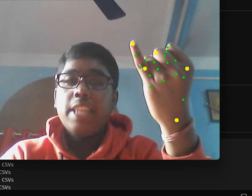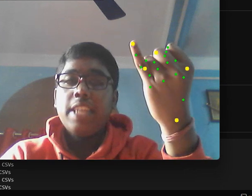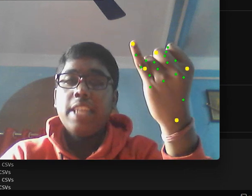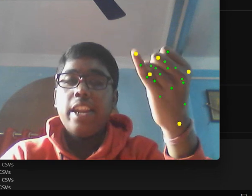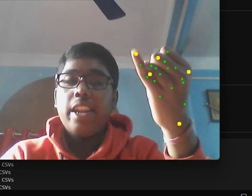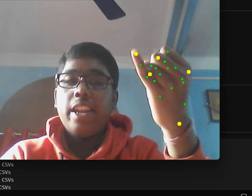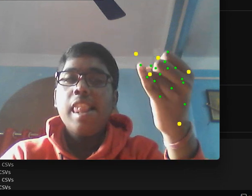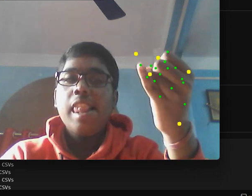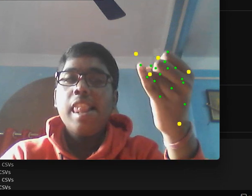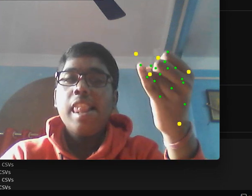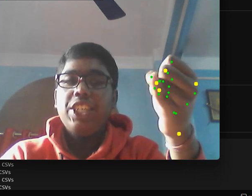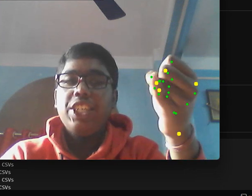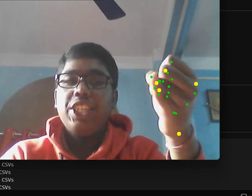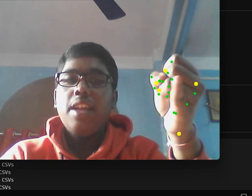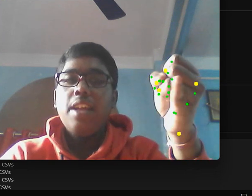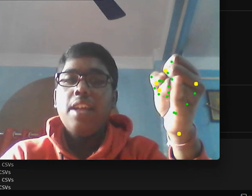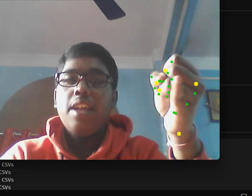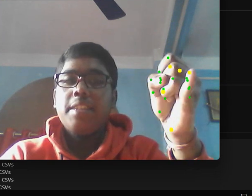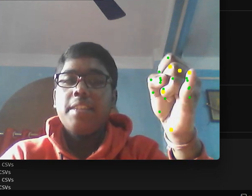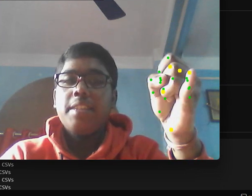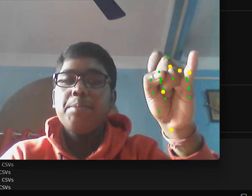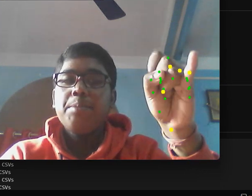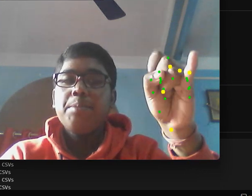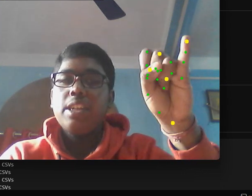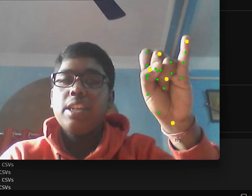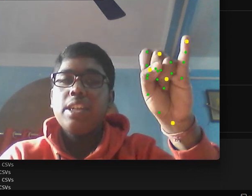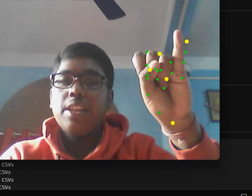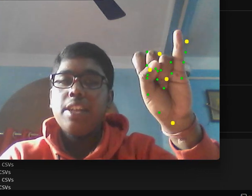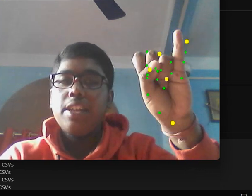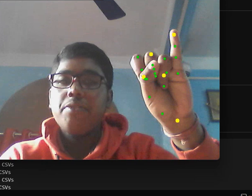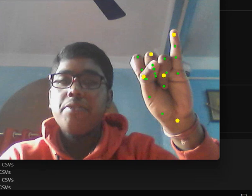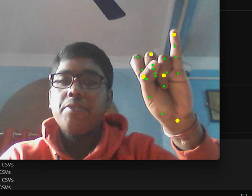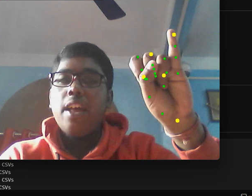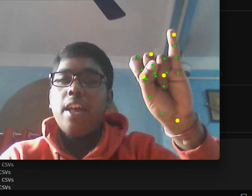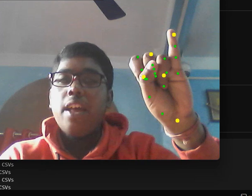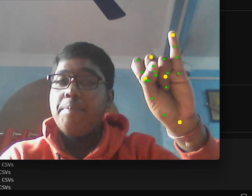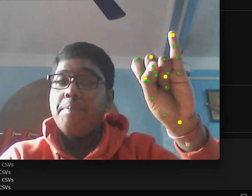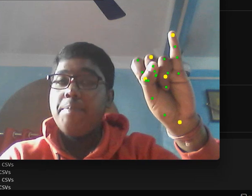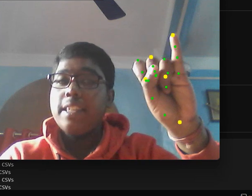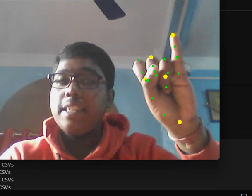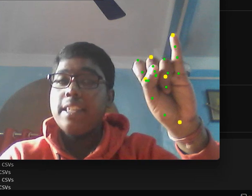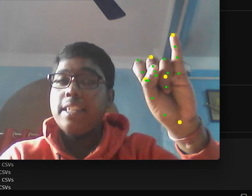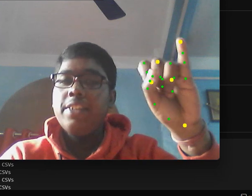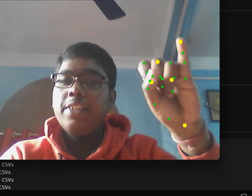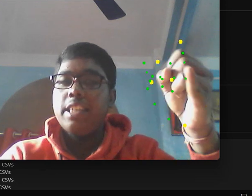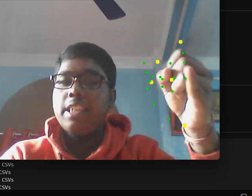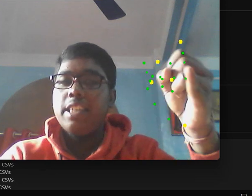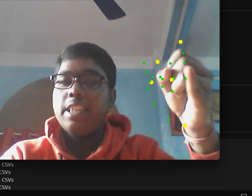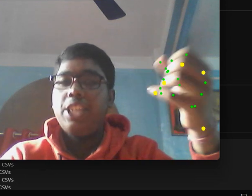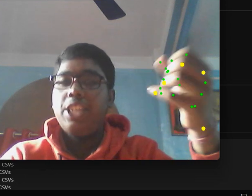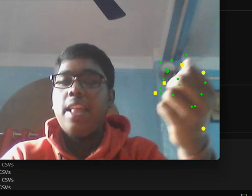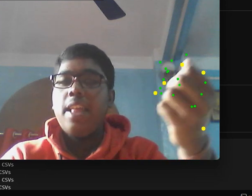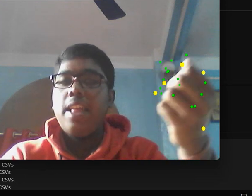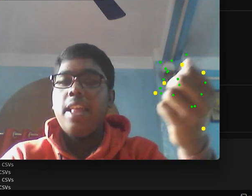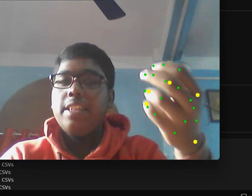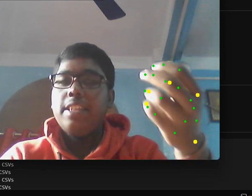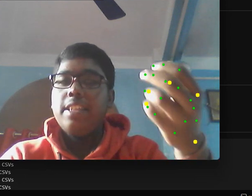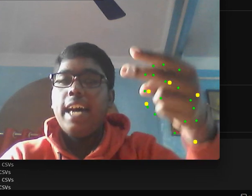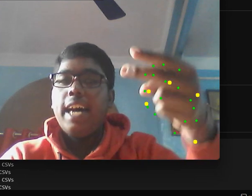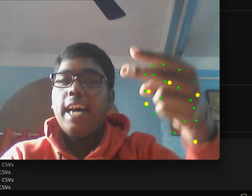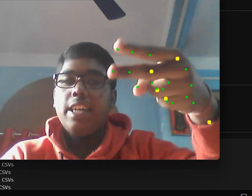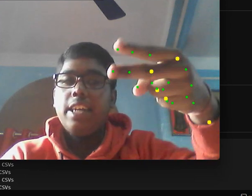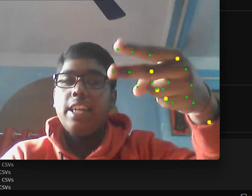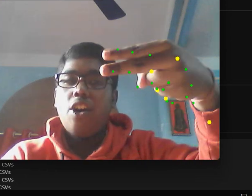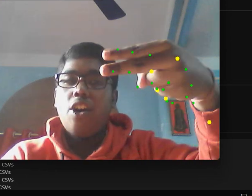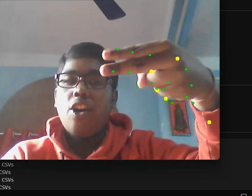This is another limitation, that sometimes the motion model requires a lot of help, but yes, it eventually gets the J. Others